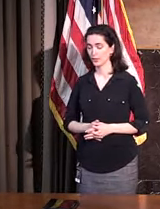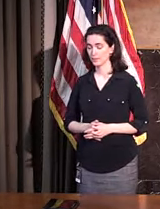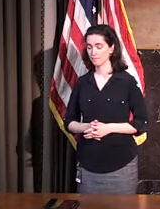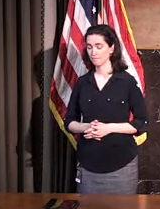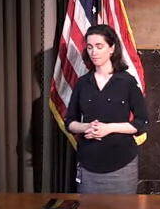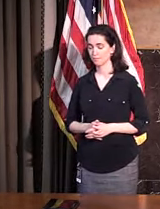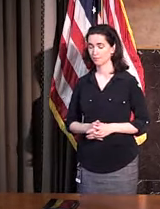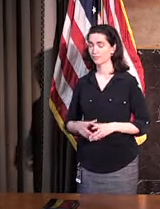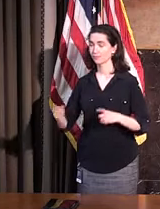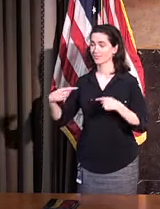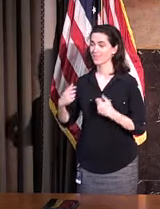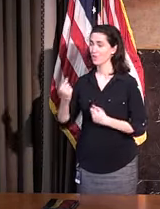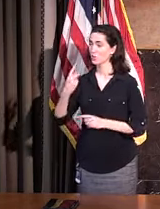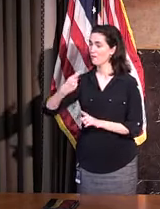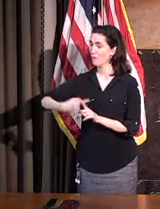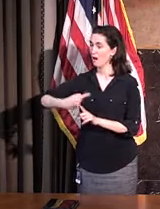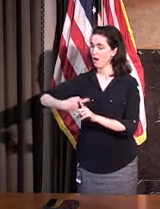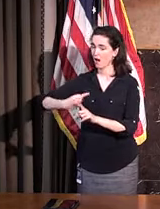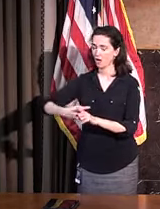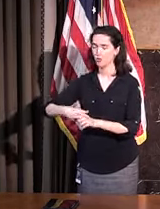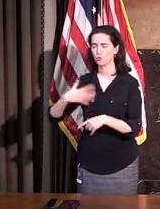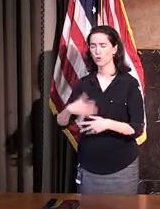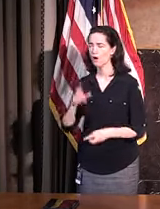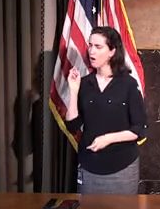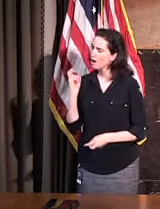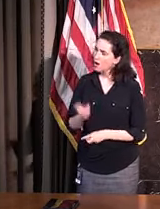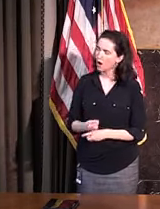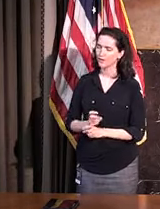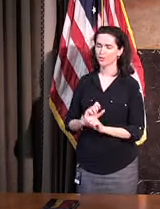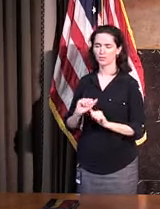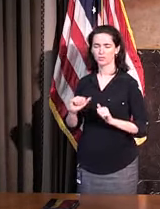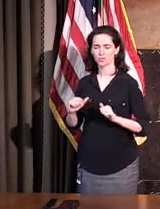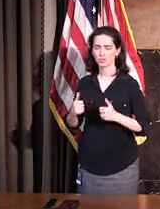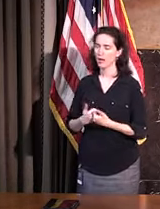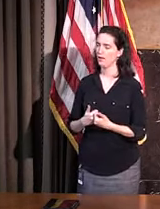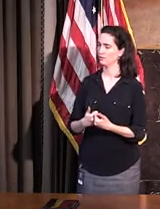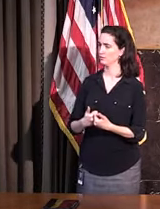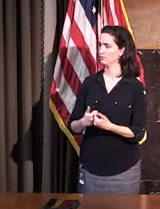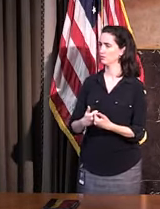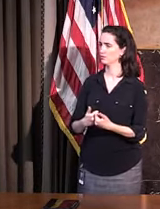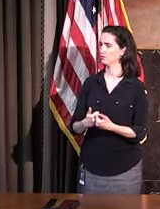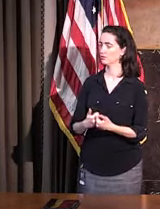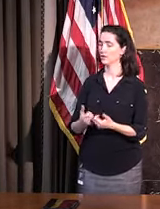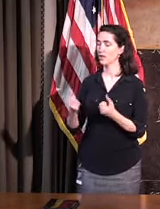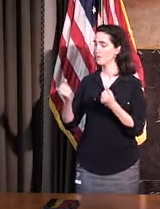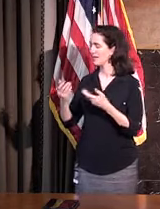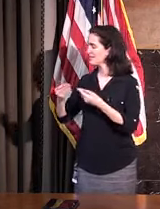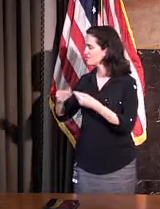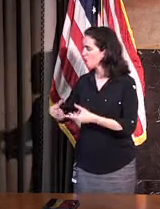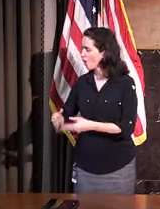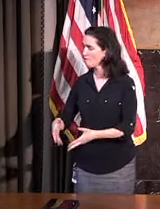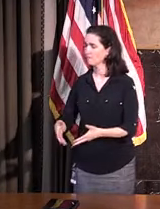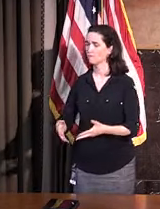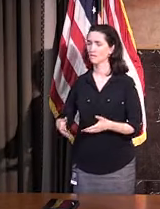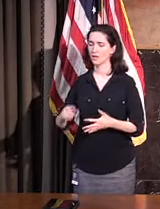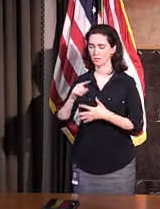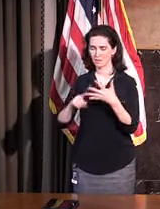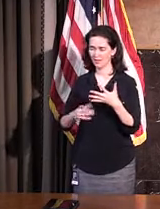been 12 really challenging months, you know, and we've lost a lot, we've suffered and sacrificed a